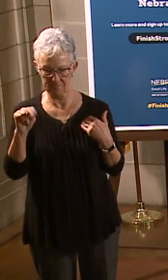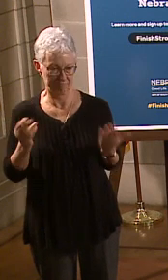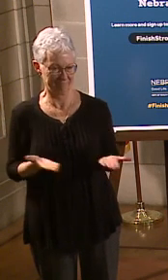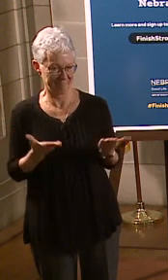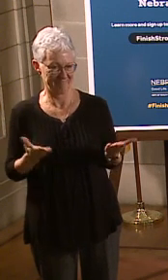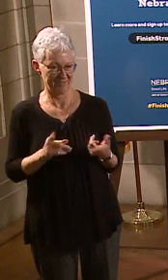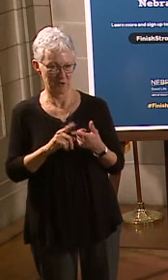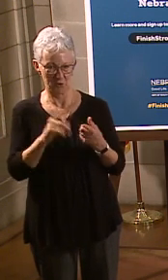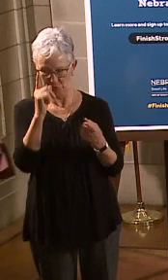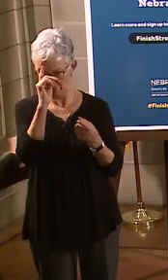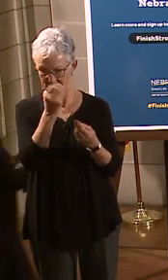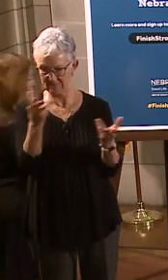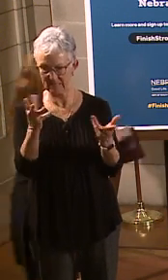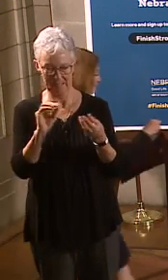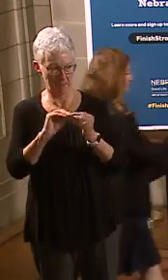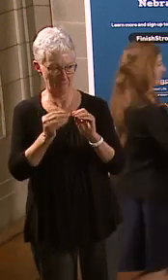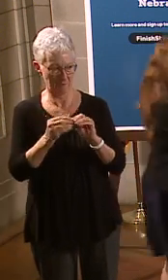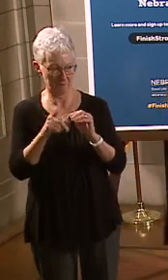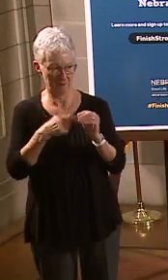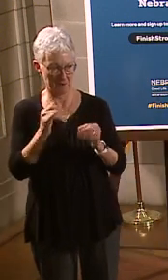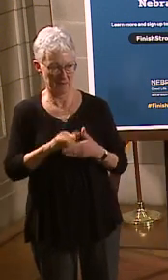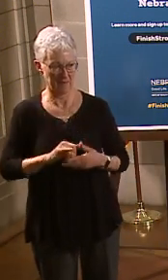stats on that. Please come on up, Shannon.